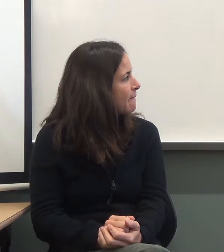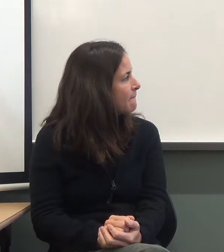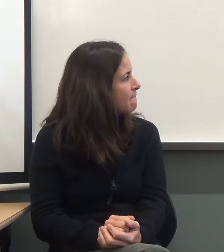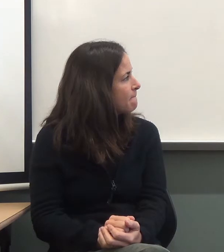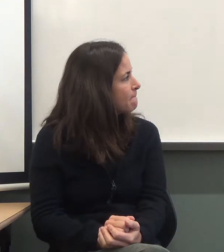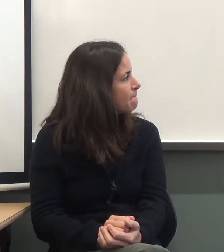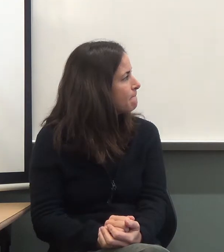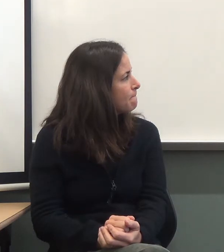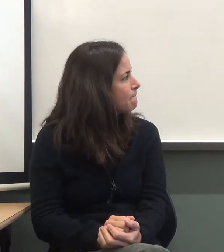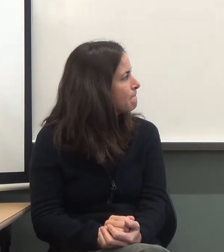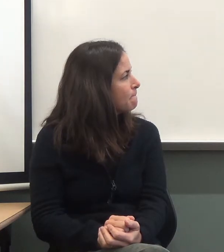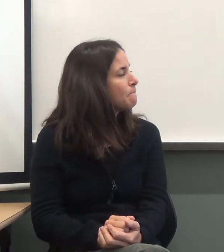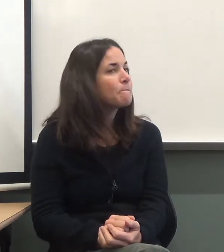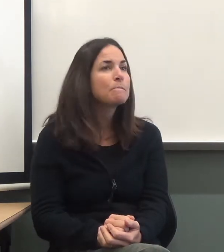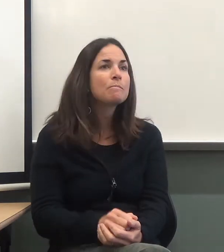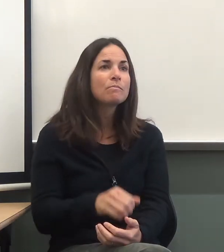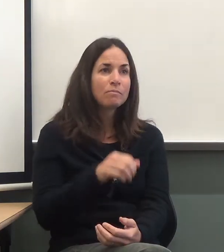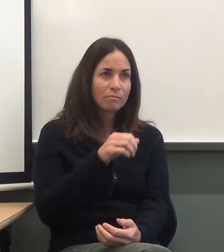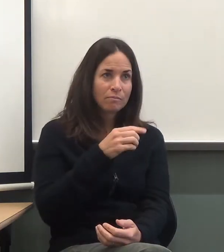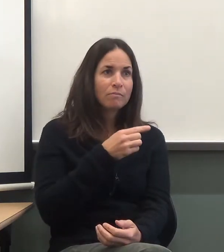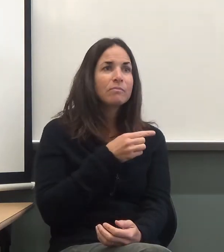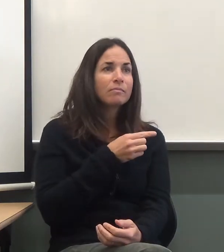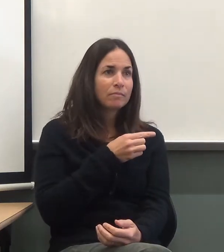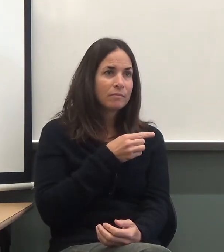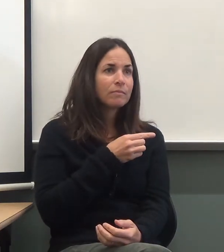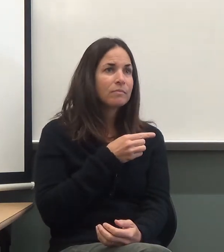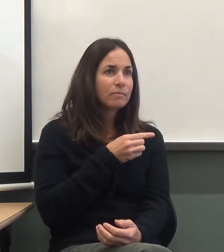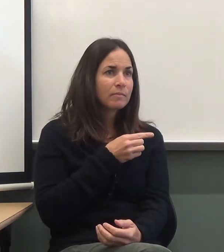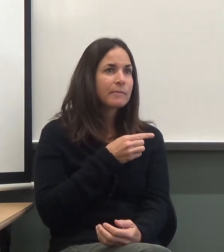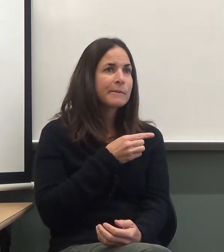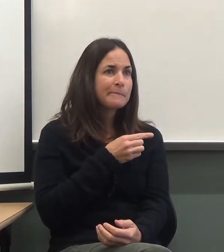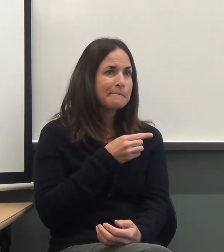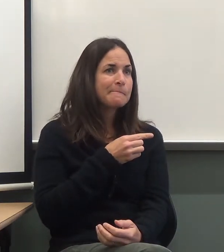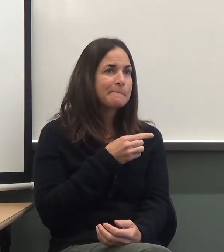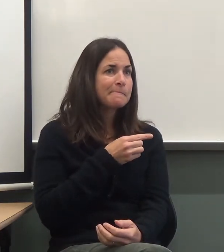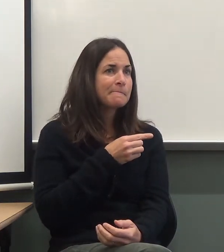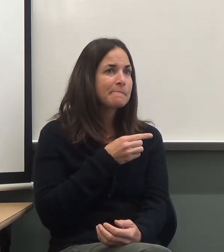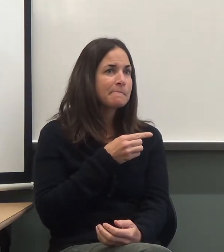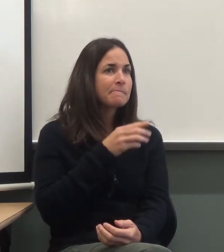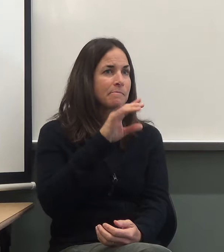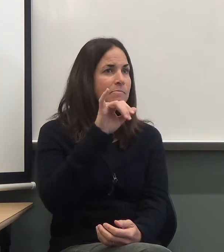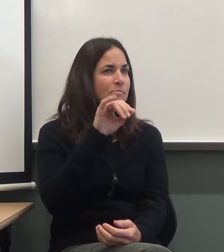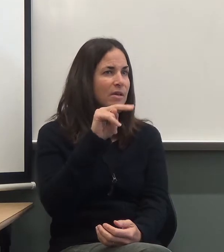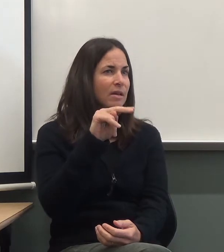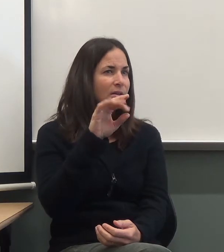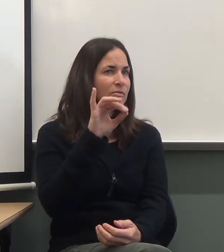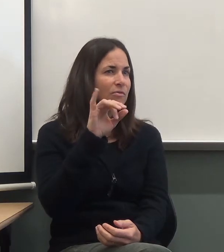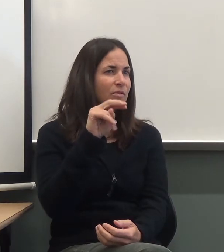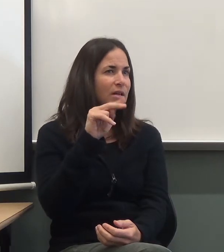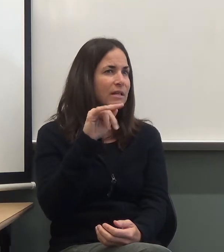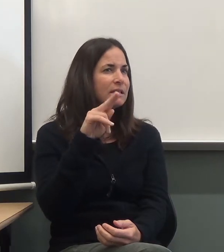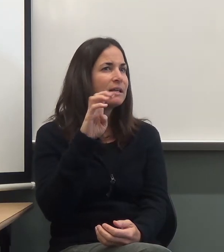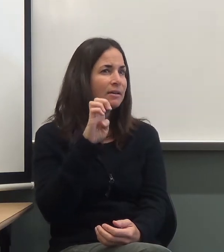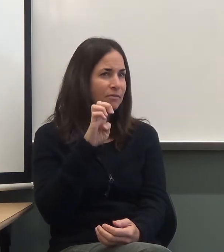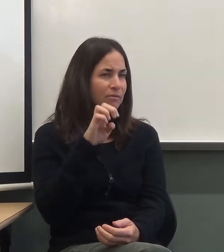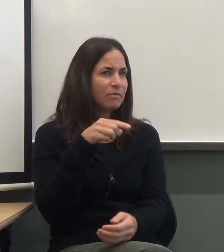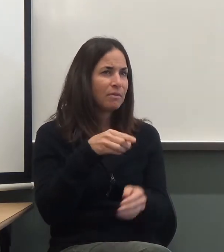Okay. To, added to the main verb creates the infinitive. That's the word that we call it. When we have the main verb